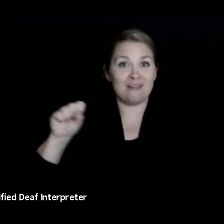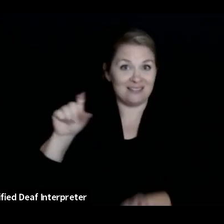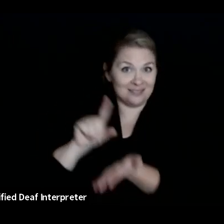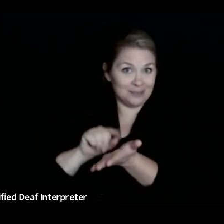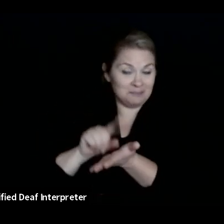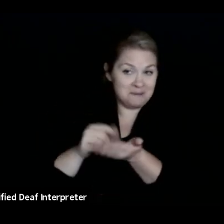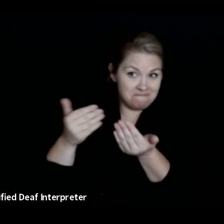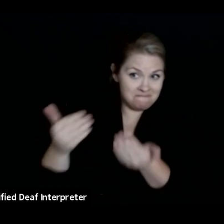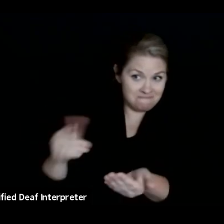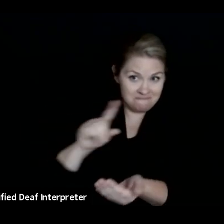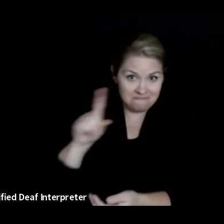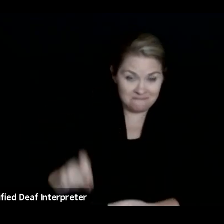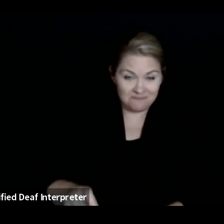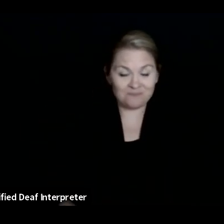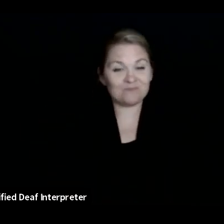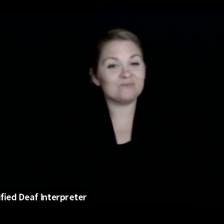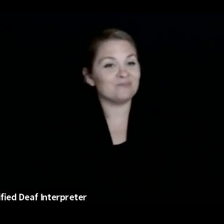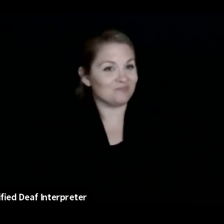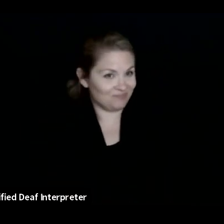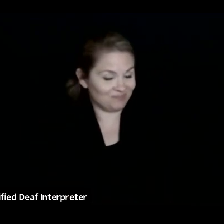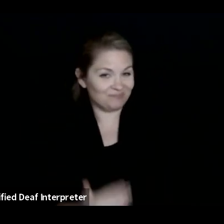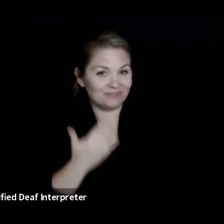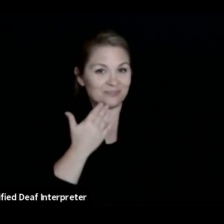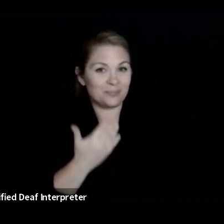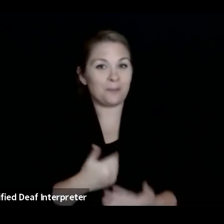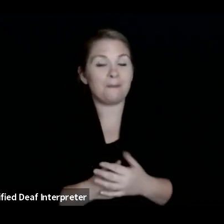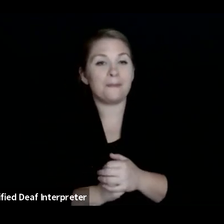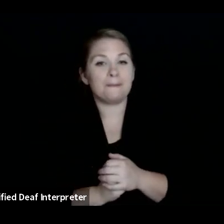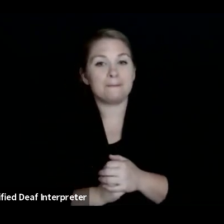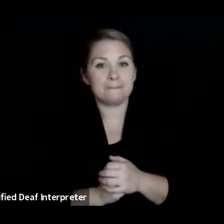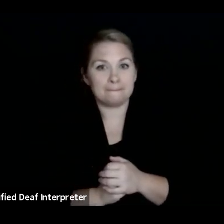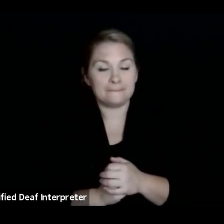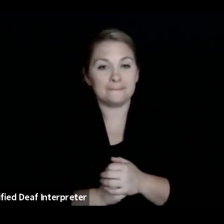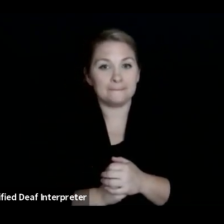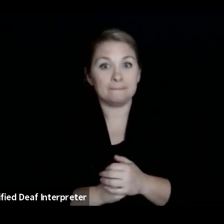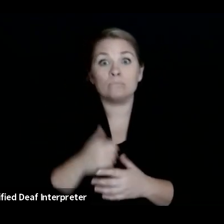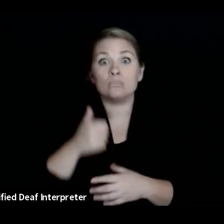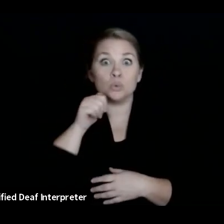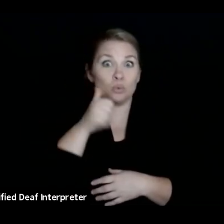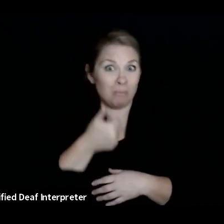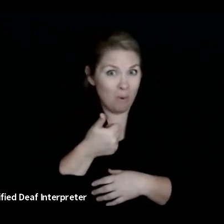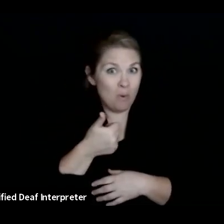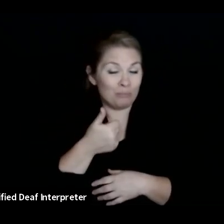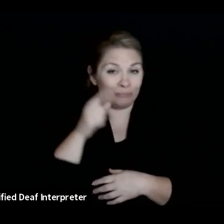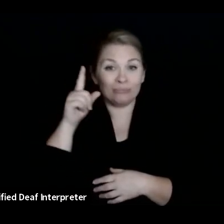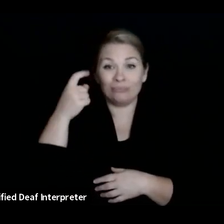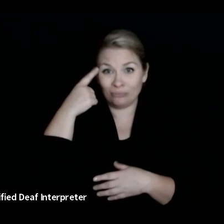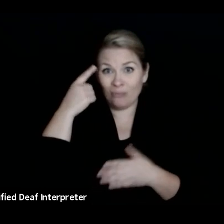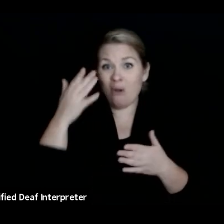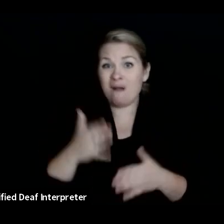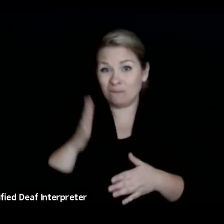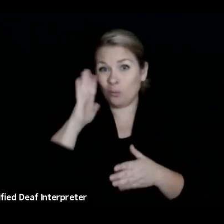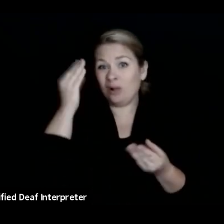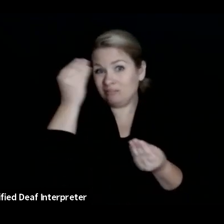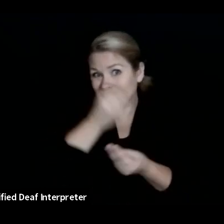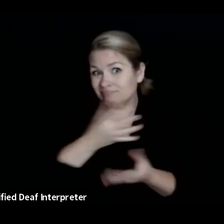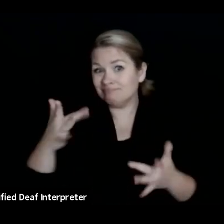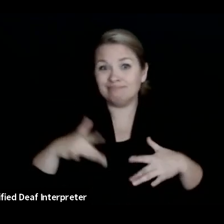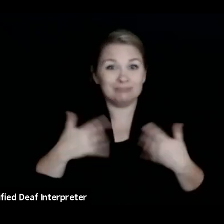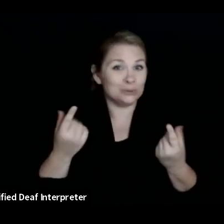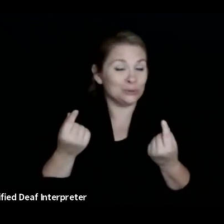the announcement on schools tomorrow, just what we know about that age group and how they may spread